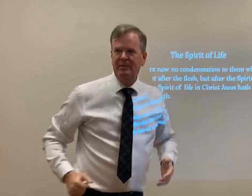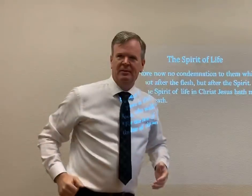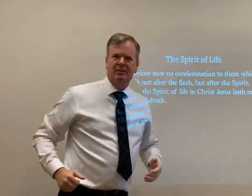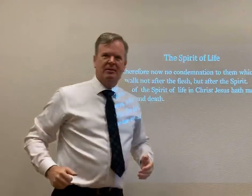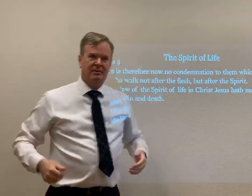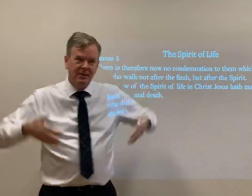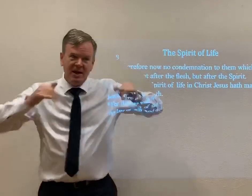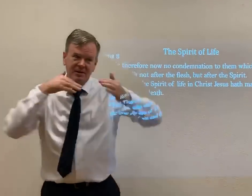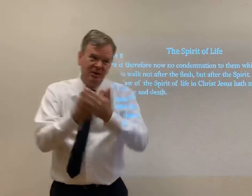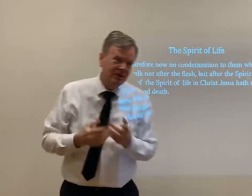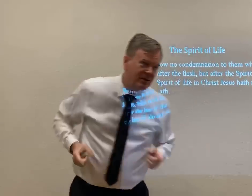Ghost.